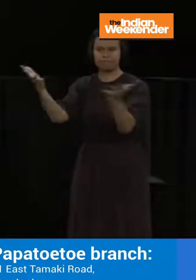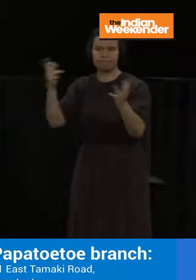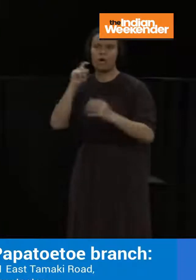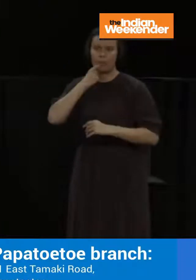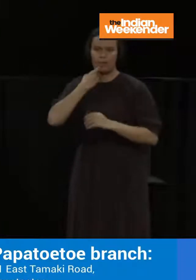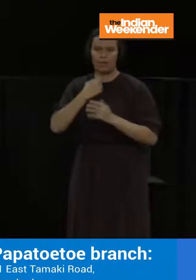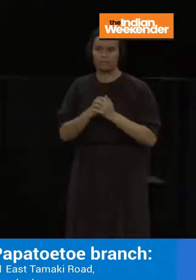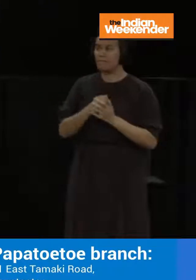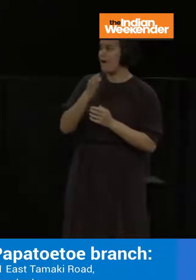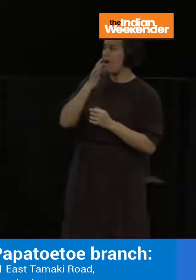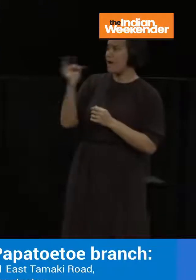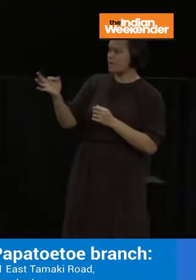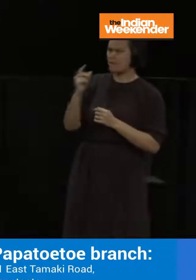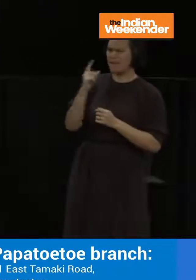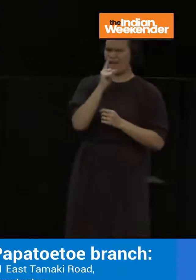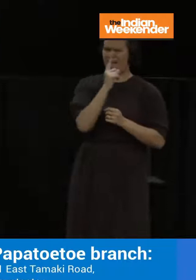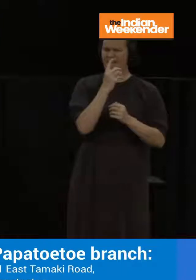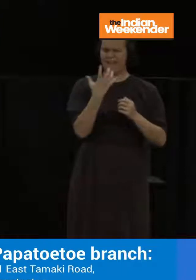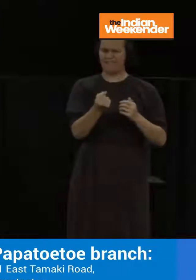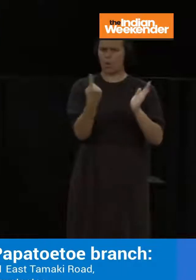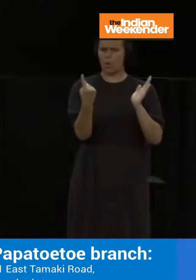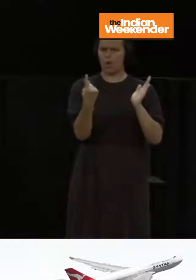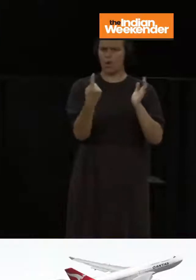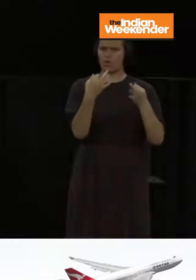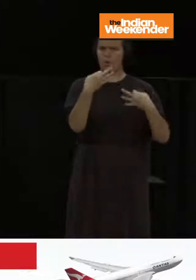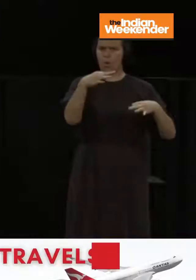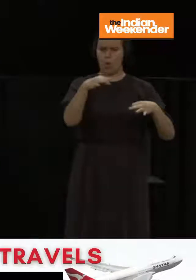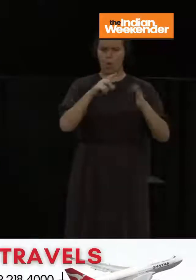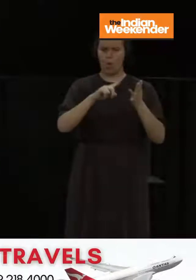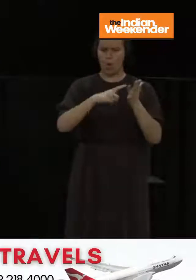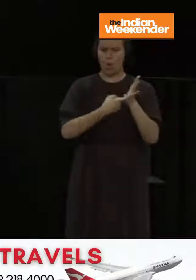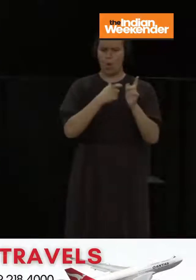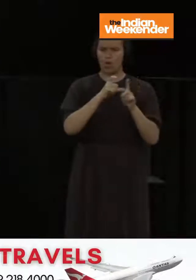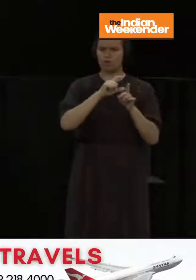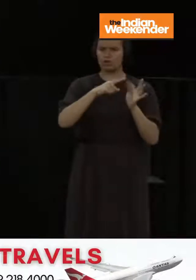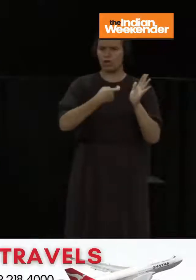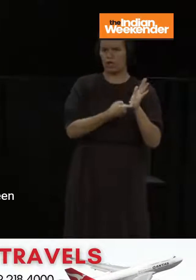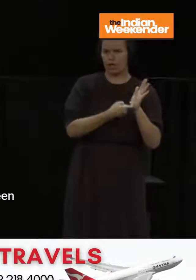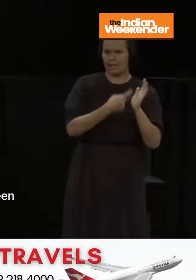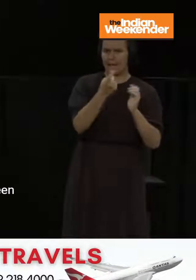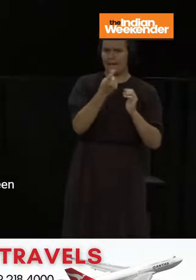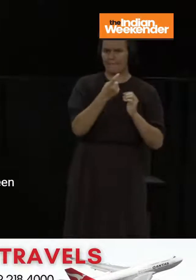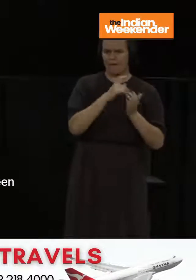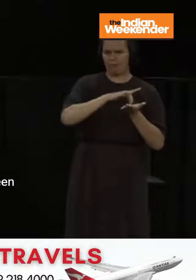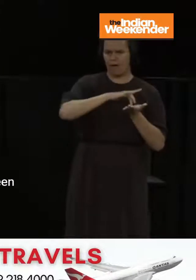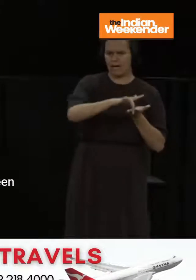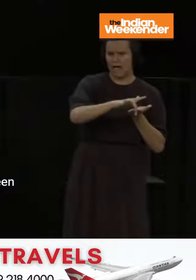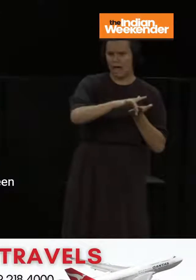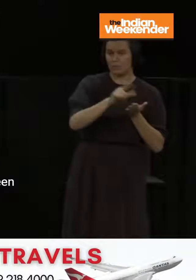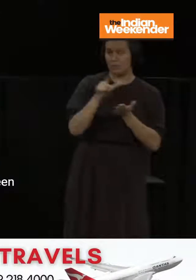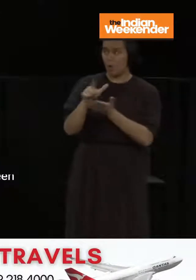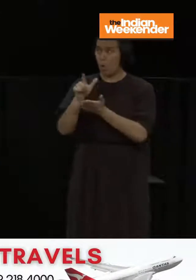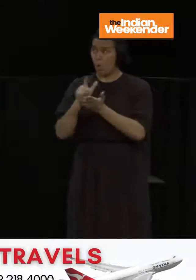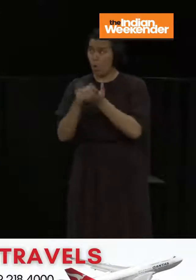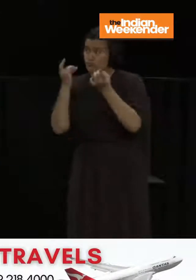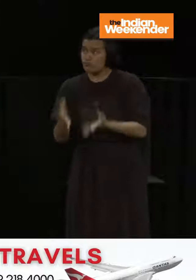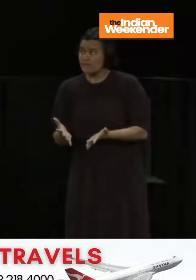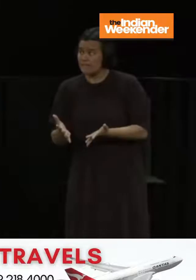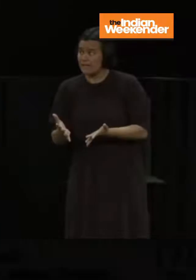obviously, between the order and then something else being put in place? Yeah, so like I said, I'm not making comment on that today, but I know that those responsible ministers will be.